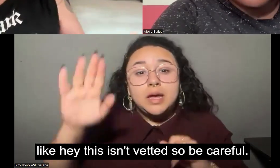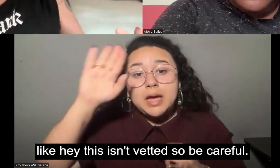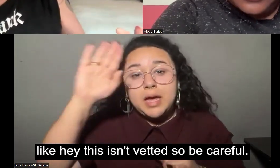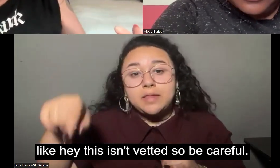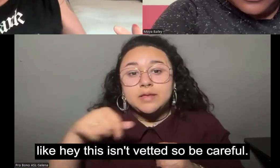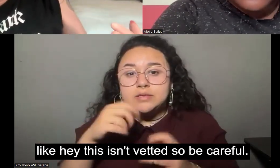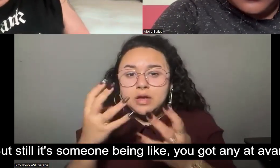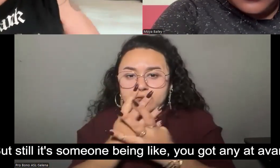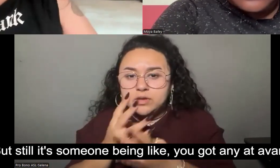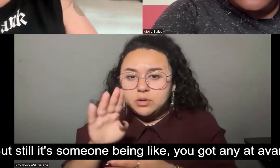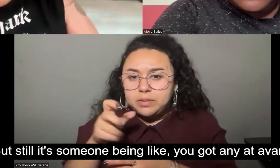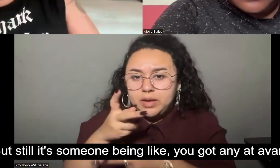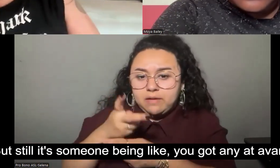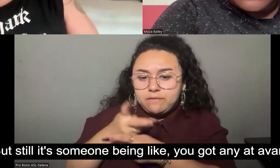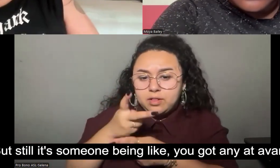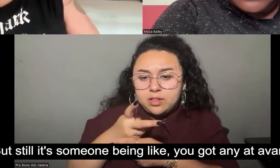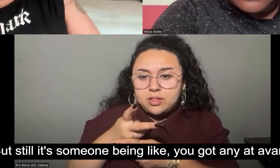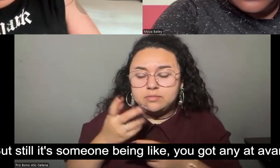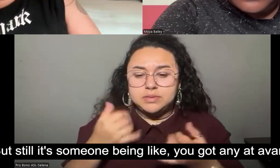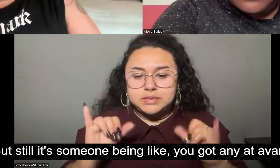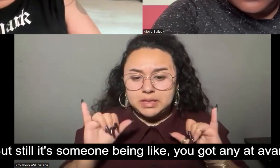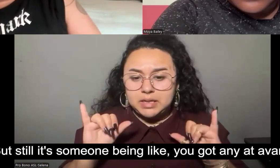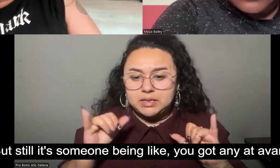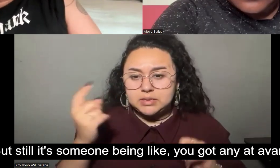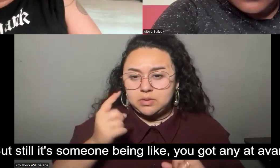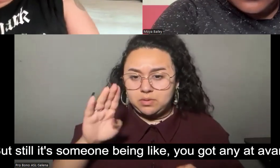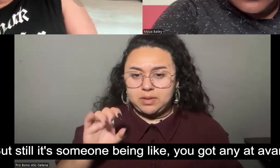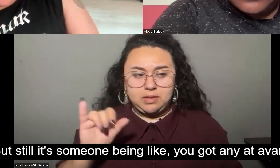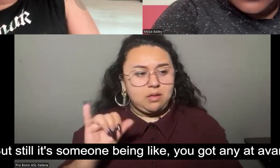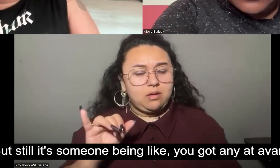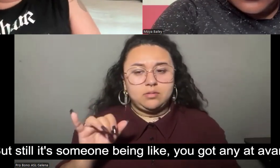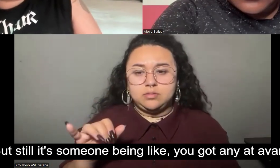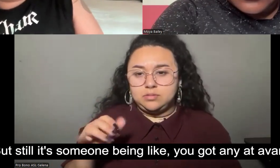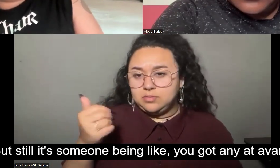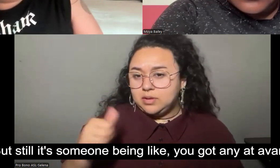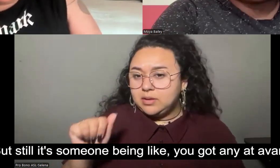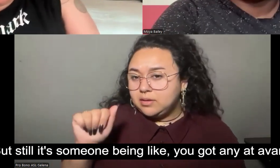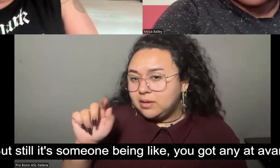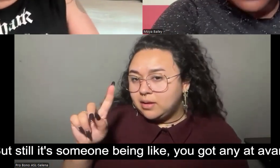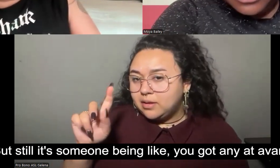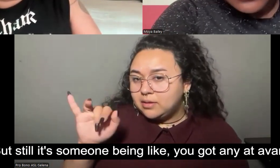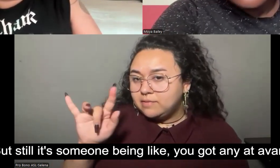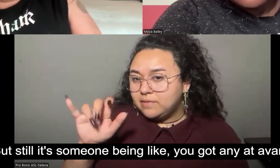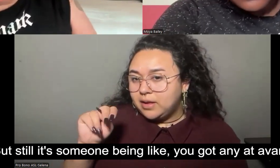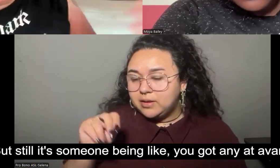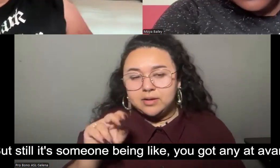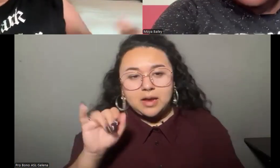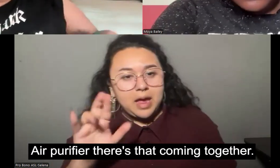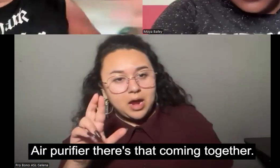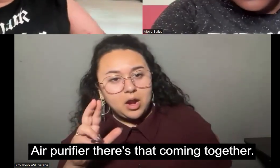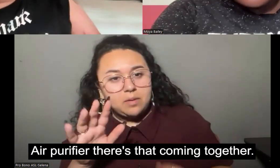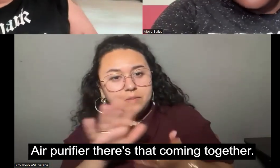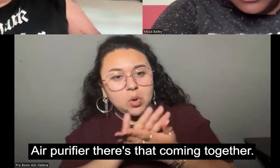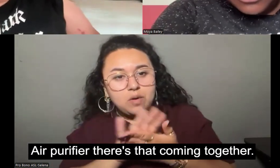be careful, right? But like still, it's someone being like, you got any Ativan? You got an air purifier? Anyone want